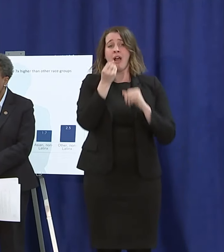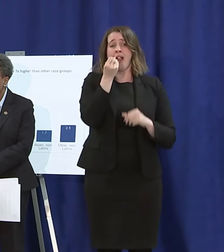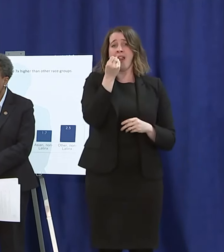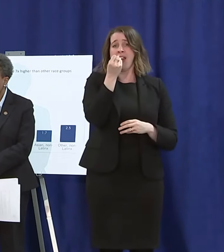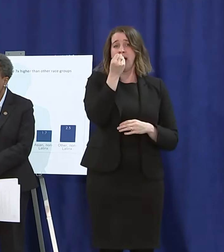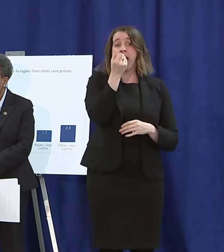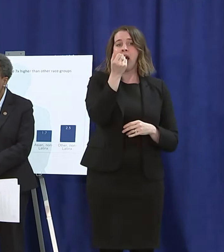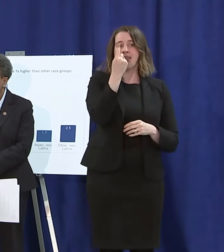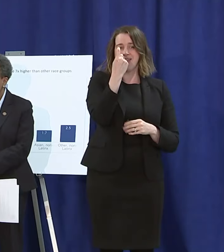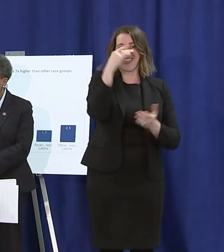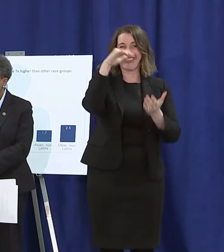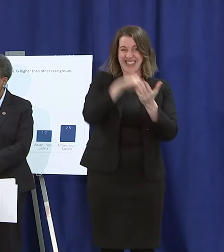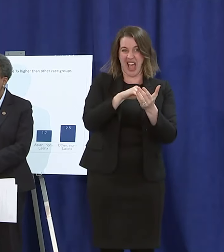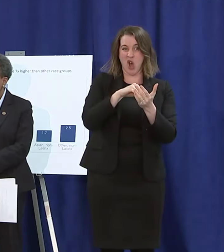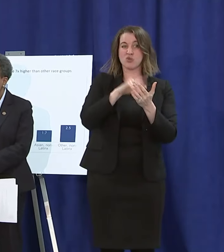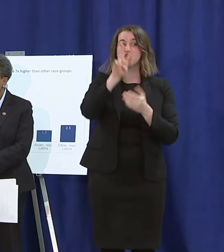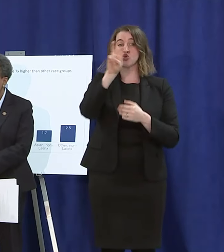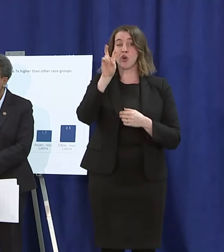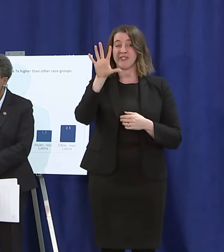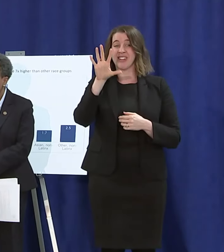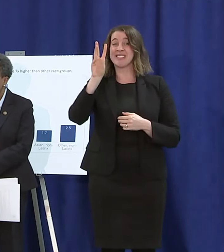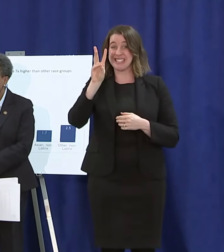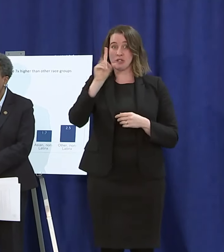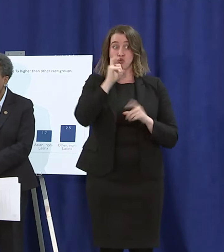11,256 lab-confirmed cases in Illinois,